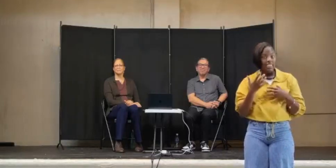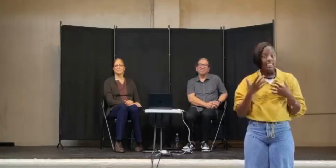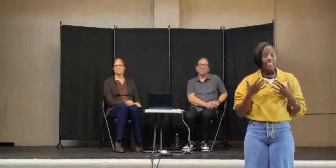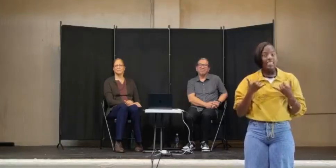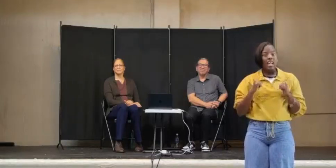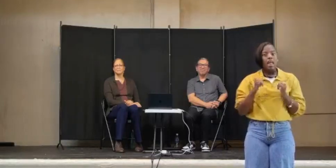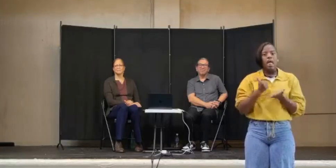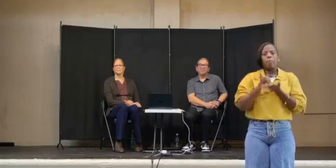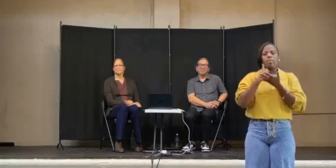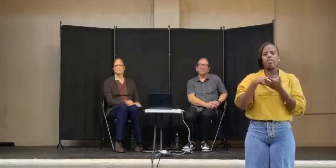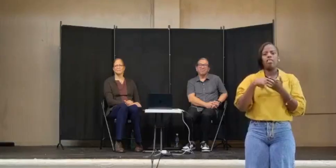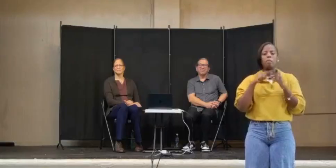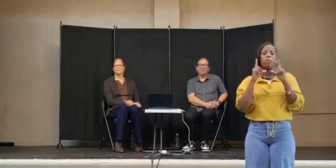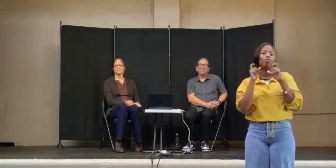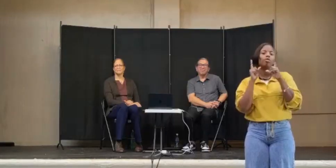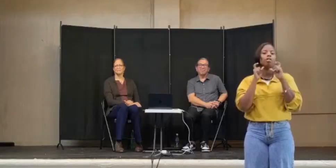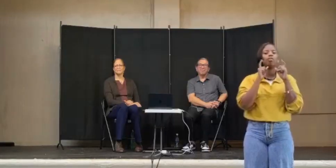Christmas,